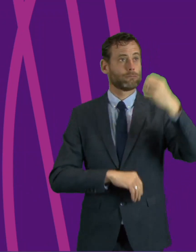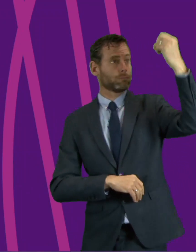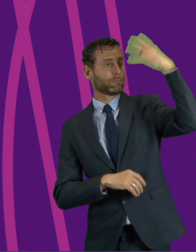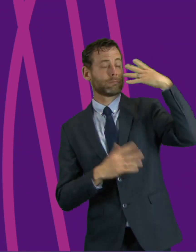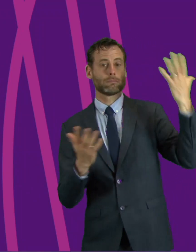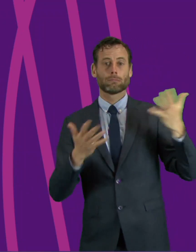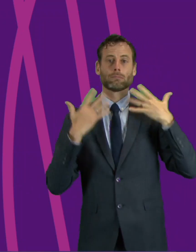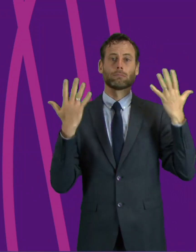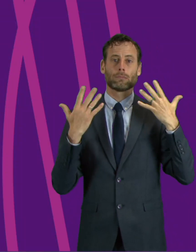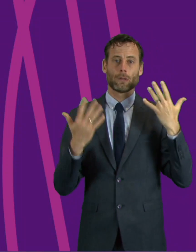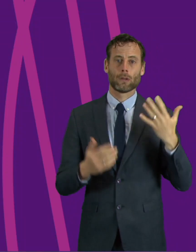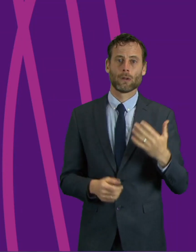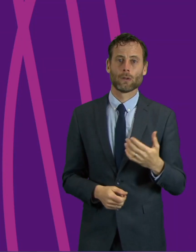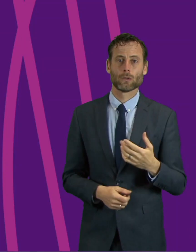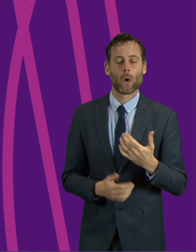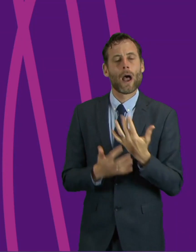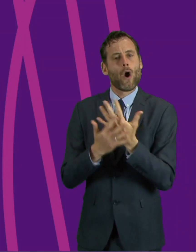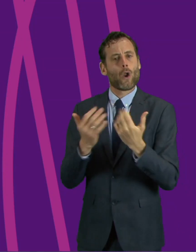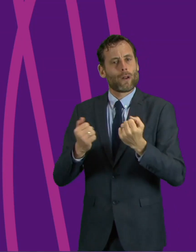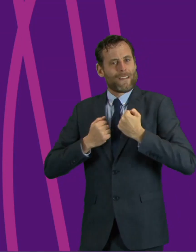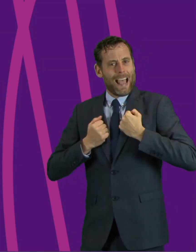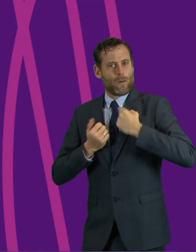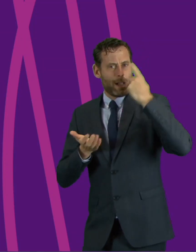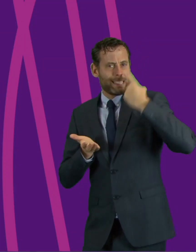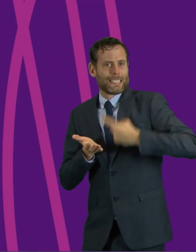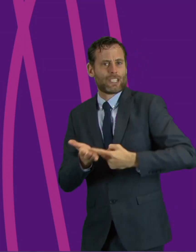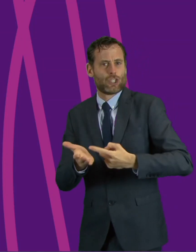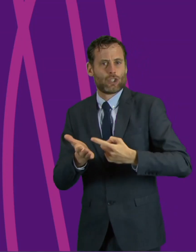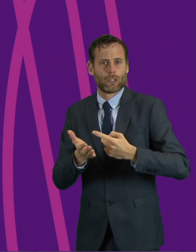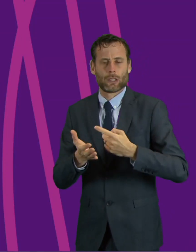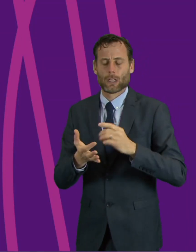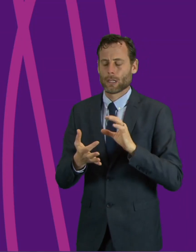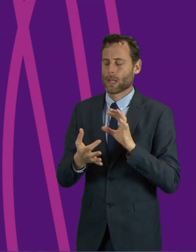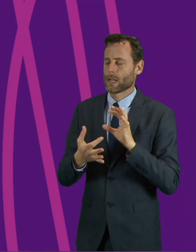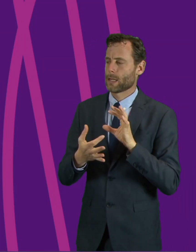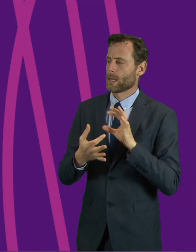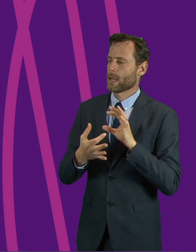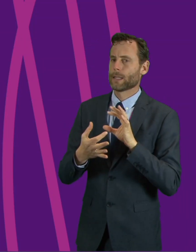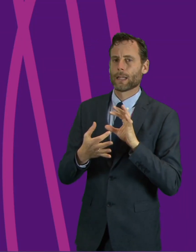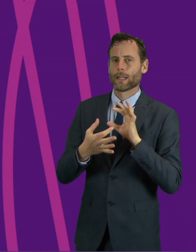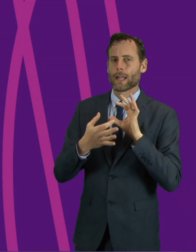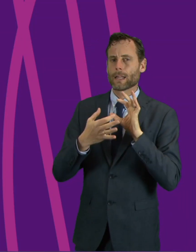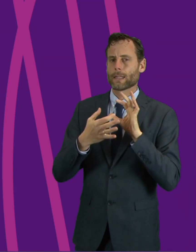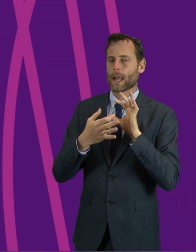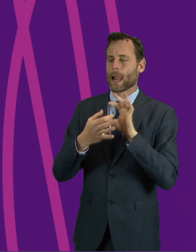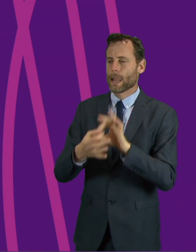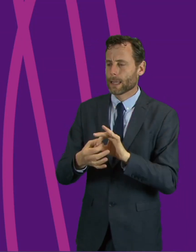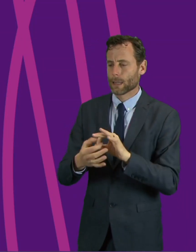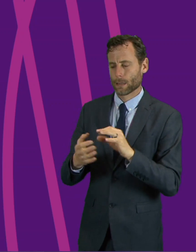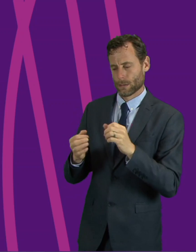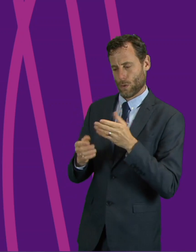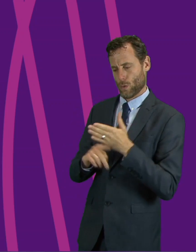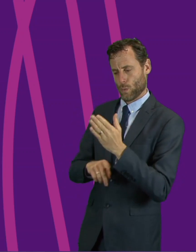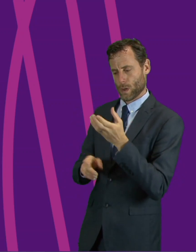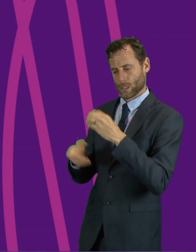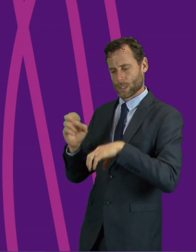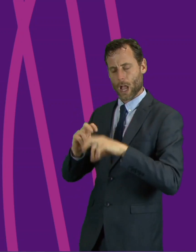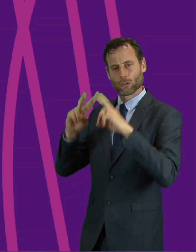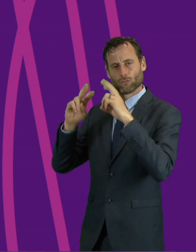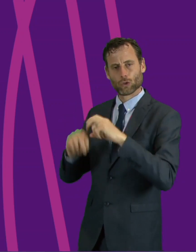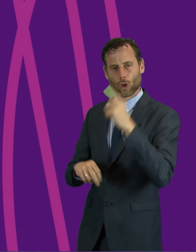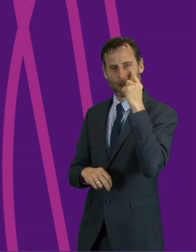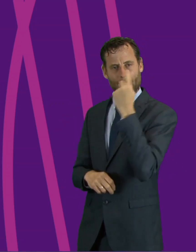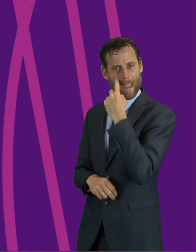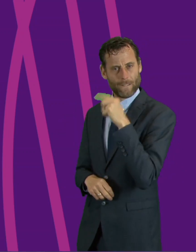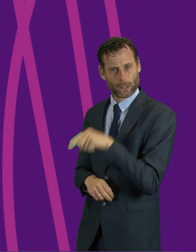taking right now are, for obvious reasons, being guided and informed by clinical and medical evidence. That, I think, is particularly true for those in the